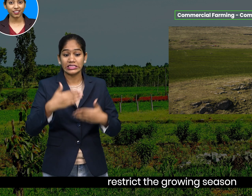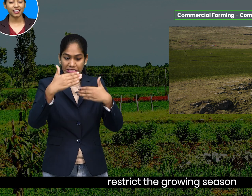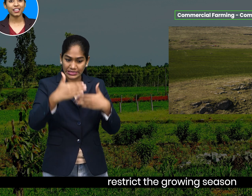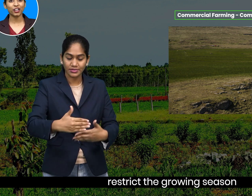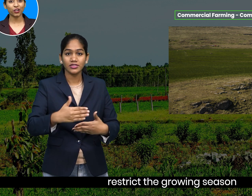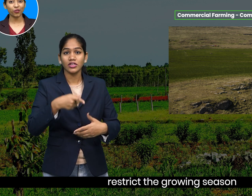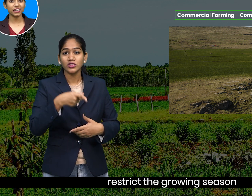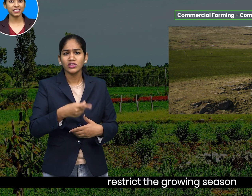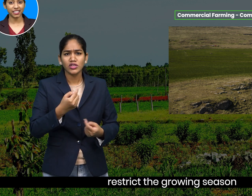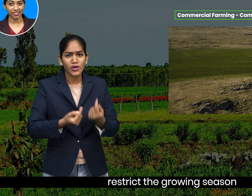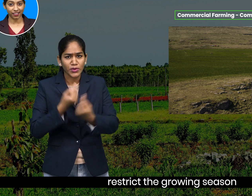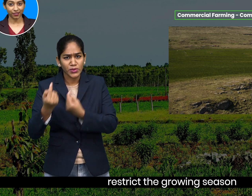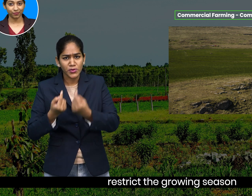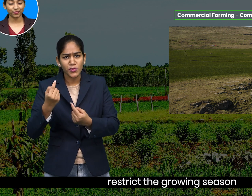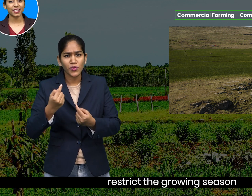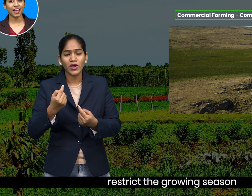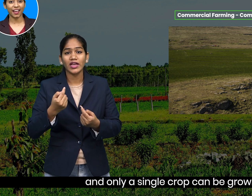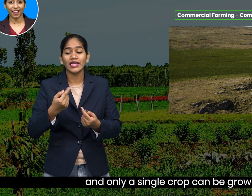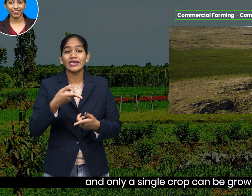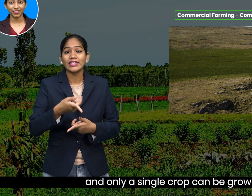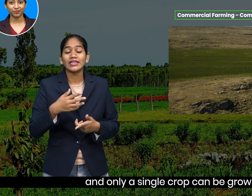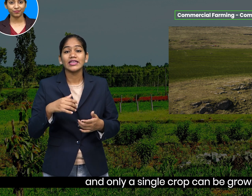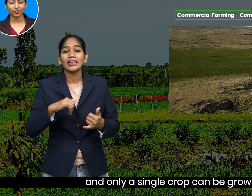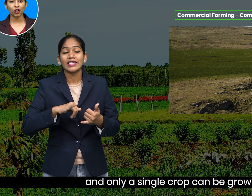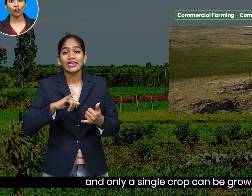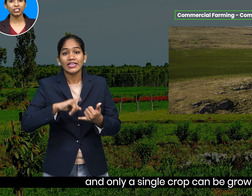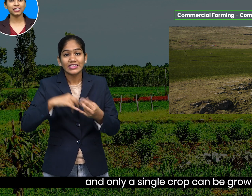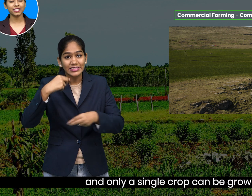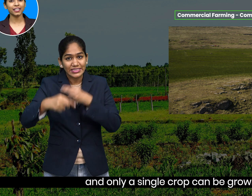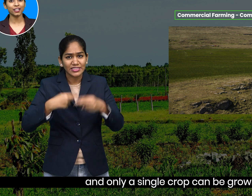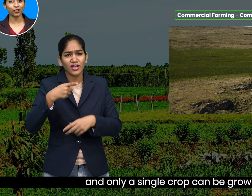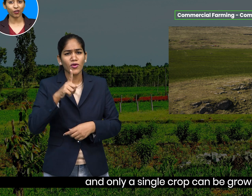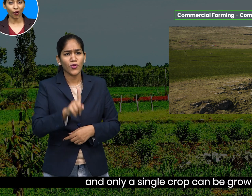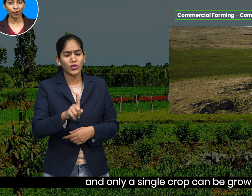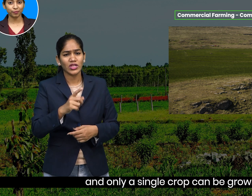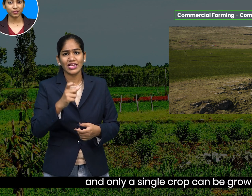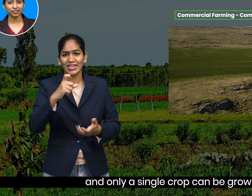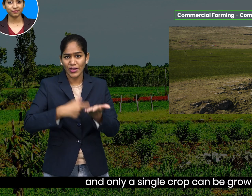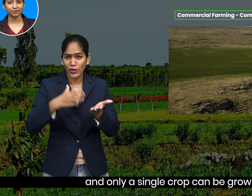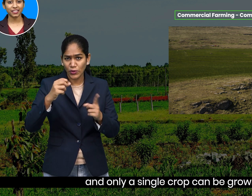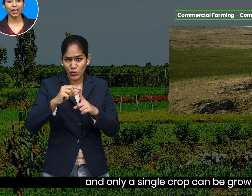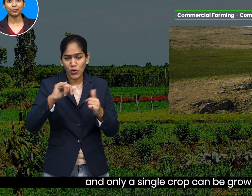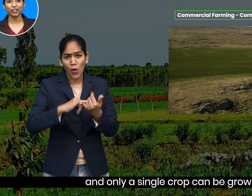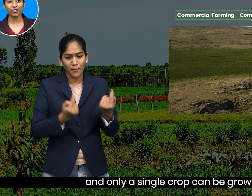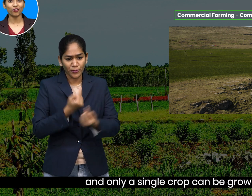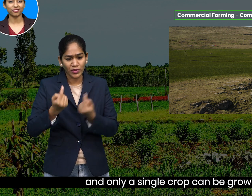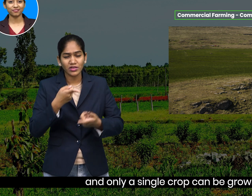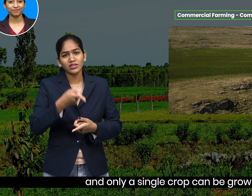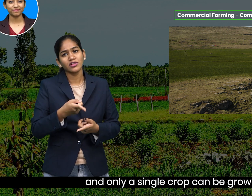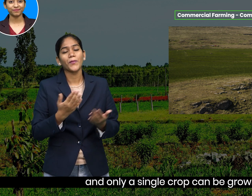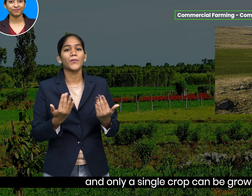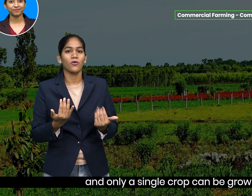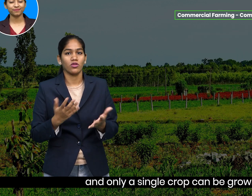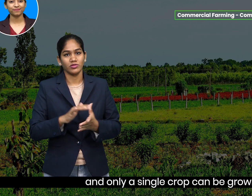restrict the growing season and only a single crop can be grown.